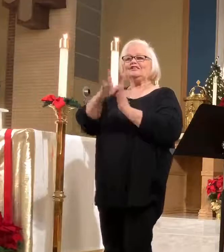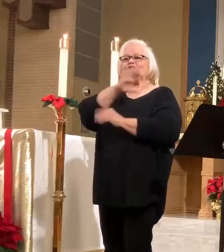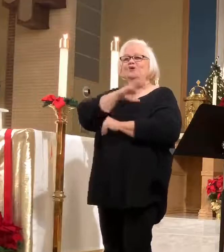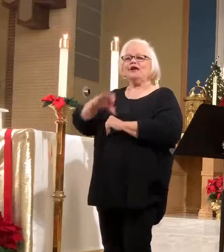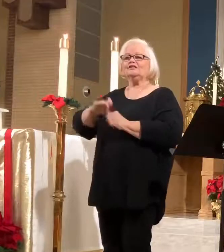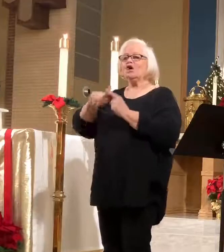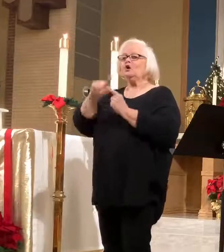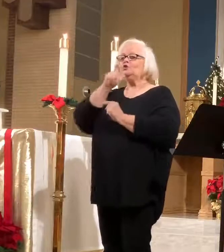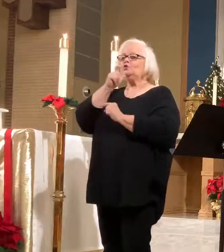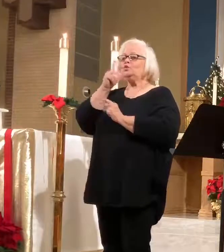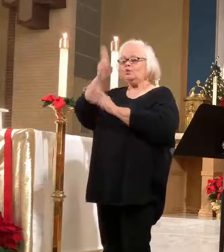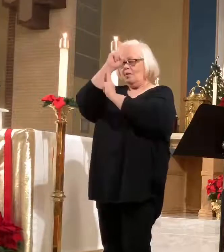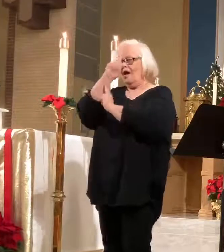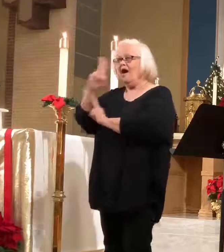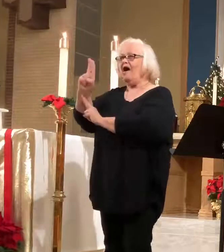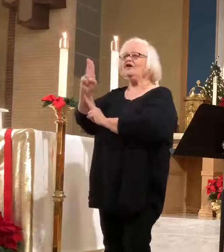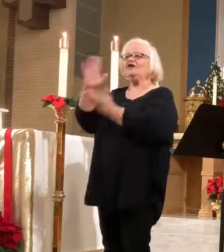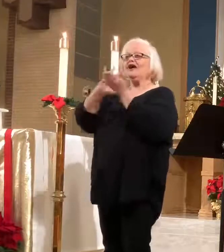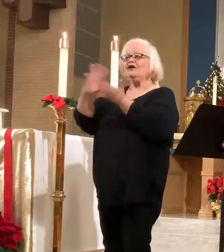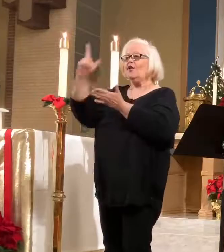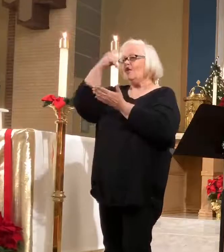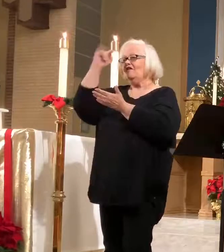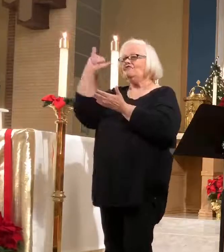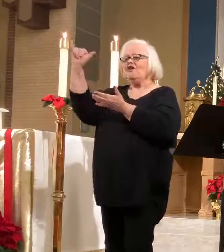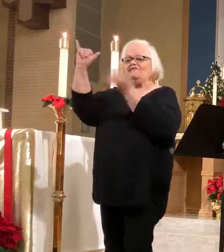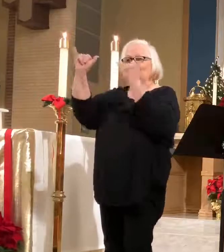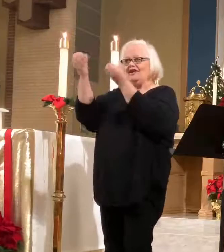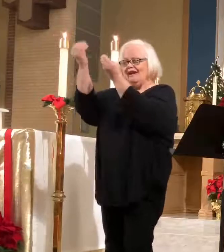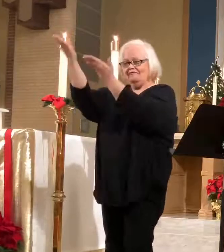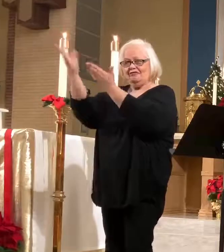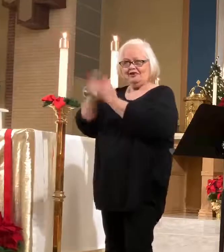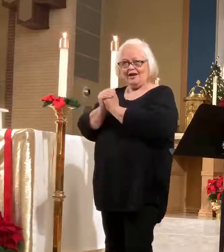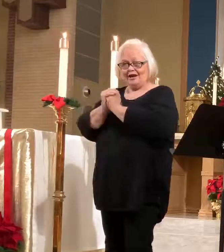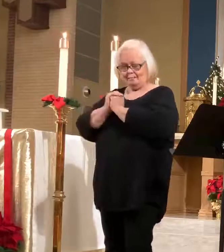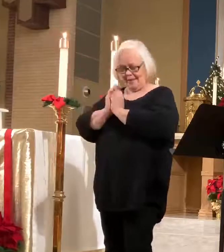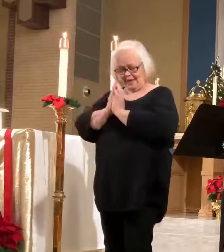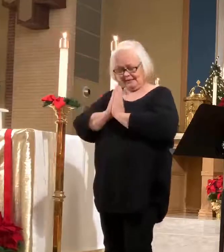whom is honor and glory forever and ever. Amen.